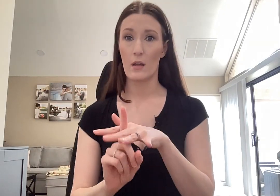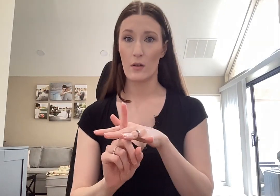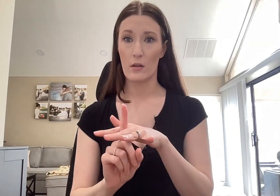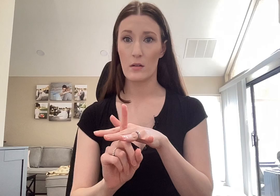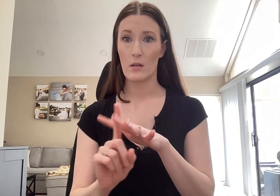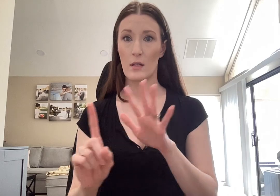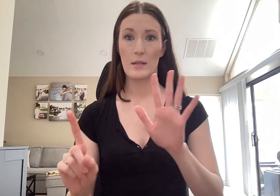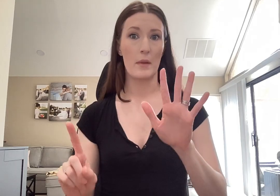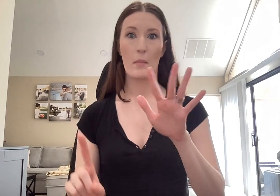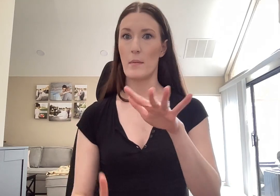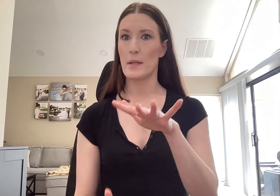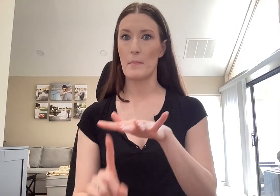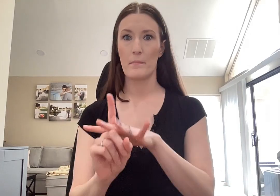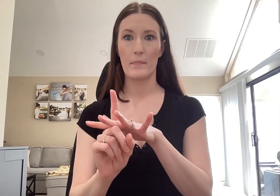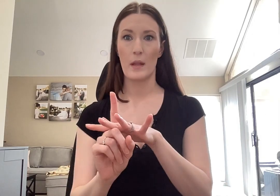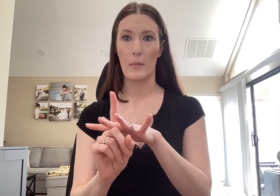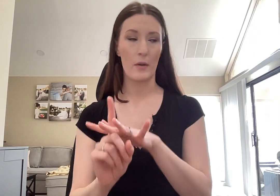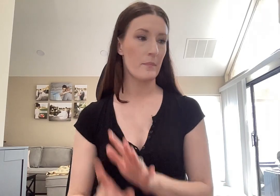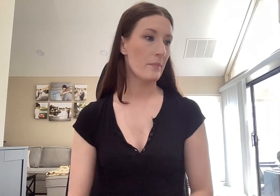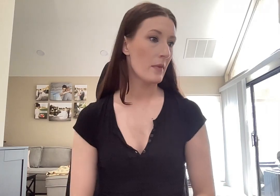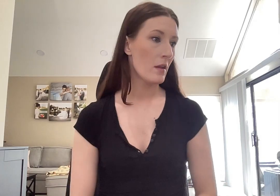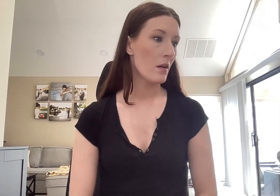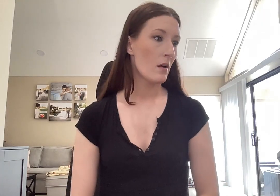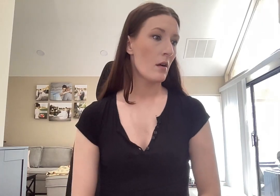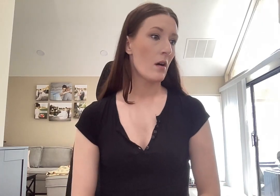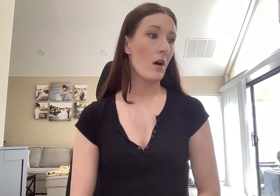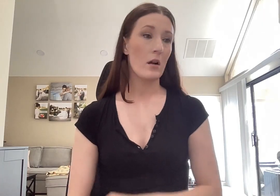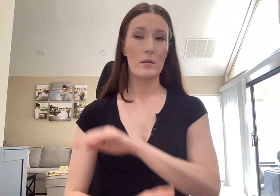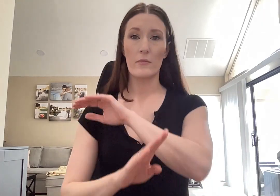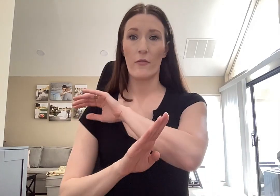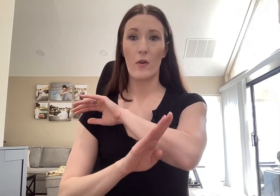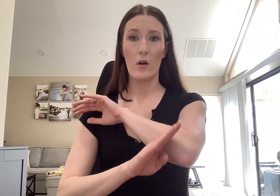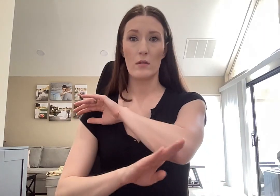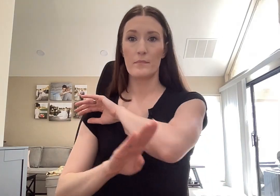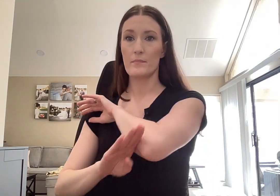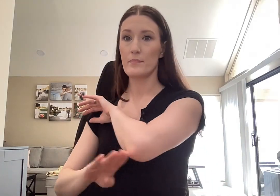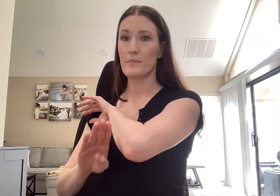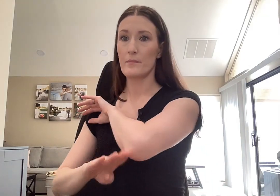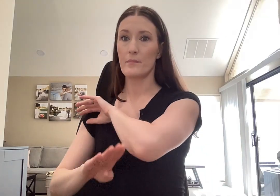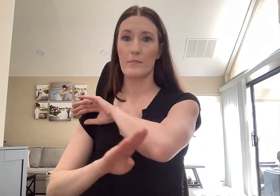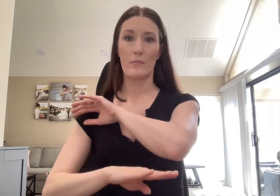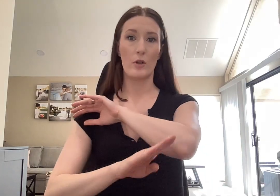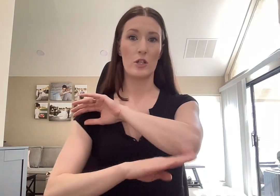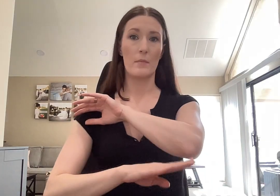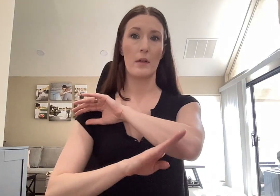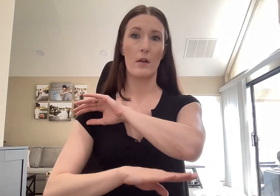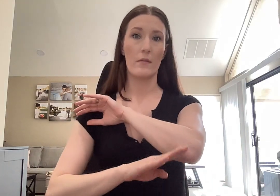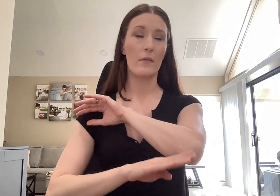Appear, something pops up. Appear. Autumn, fall, brush something off of your